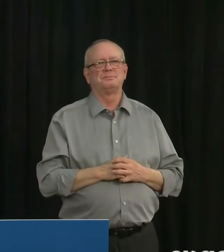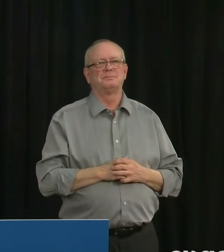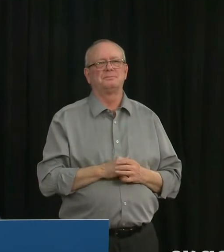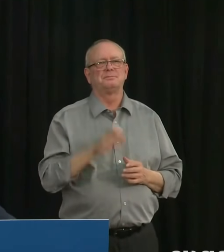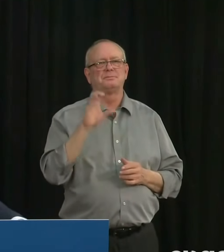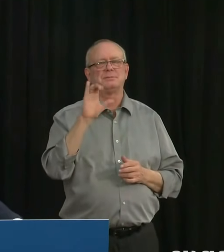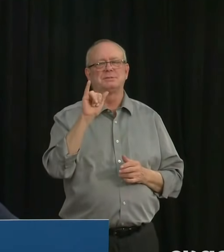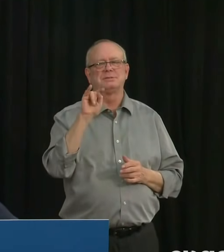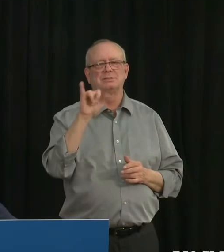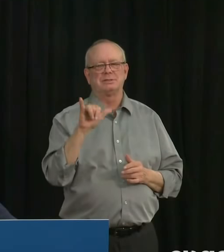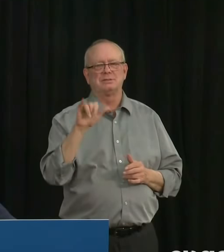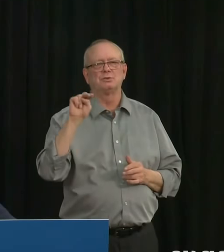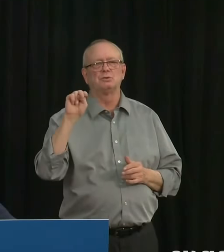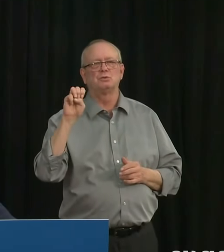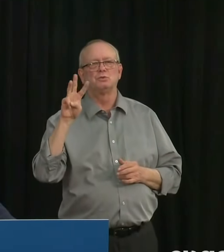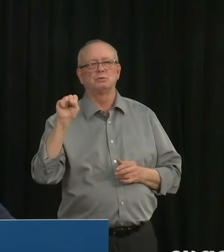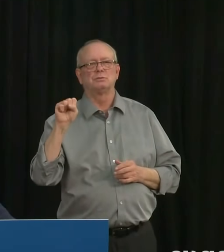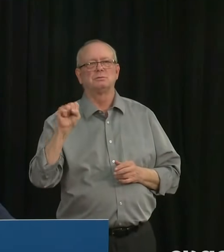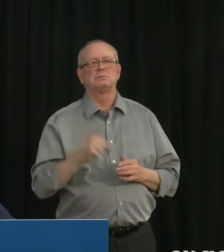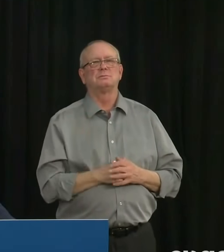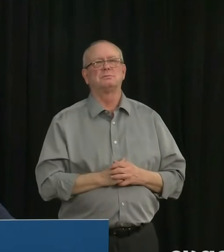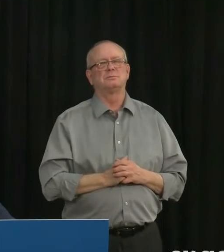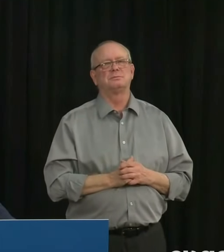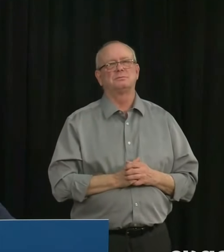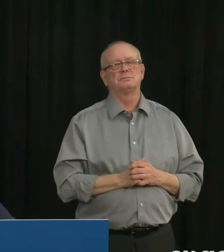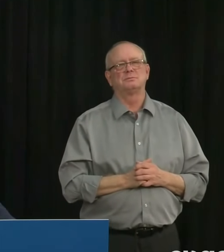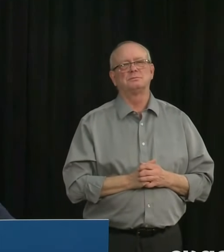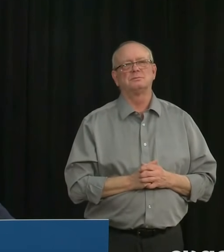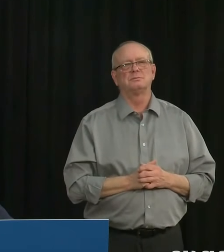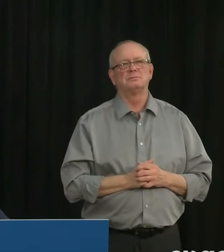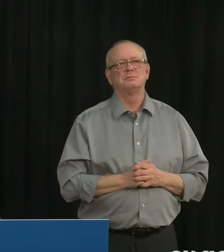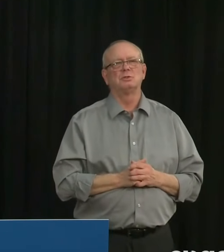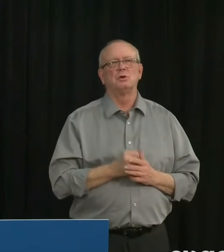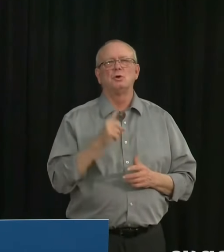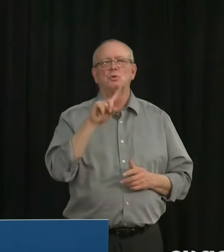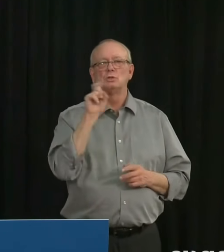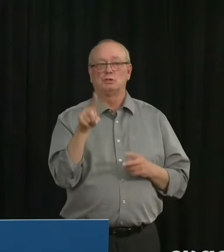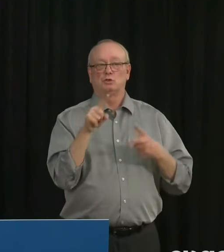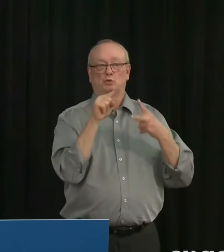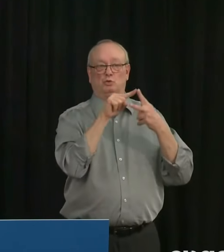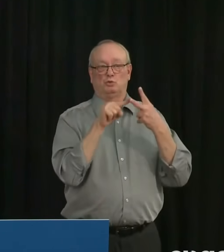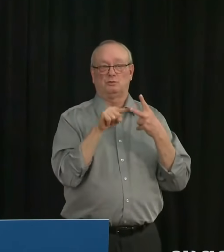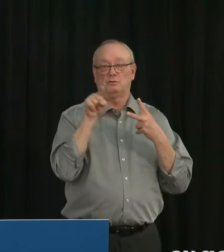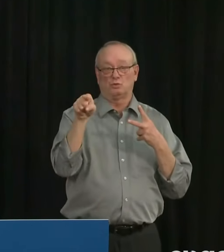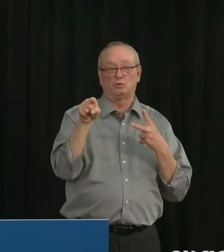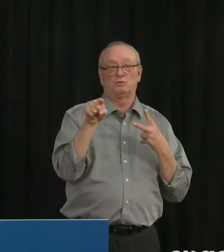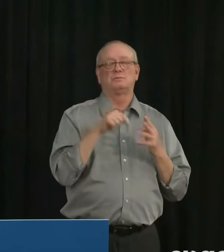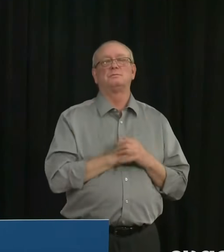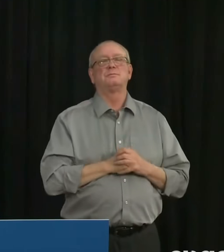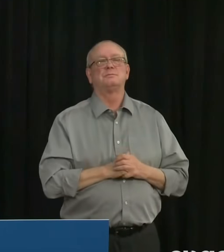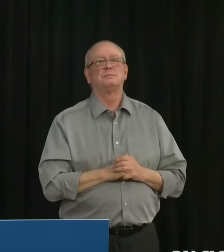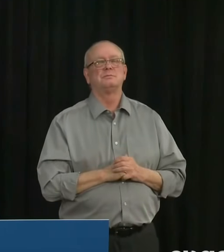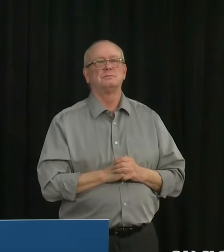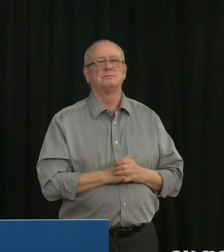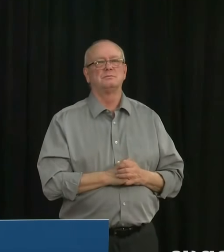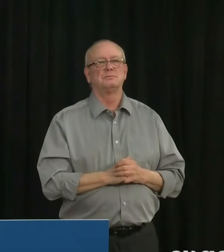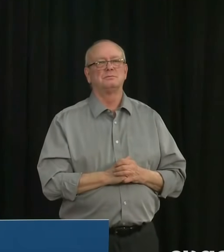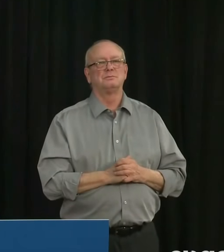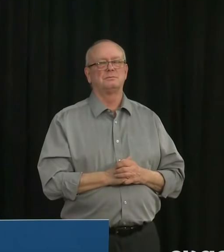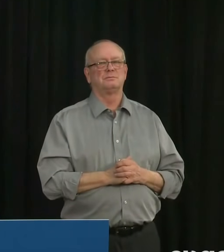Carly. Hi, I have a bit of a two-part question. So for Minister Shandro, we'll start with what exactly